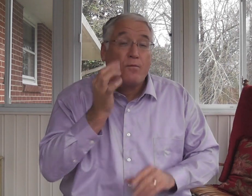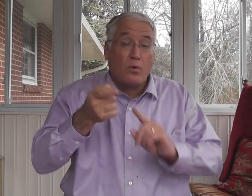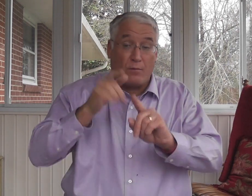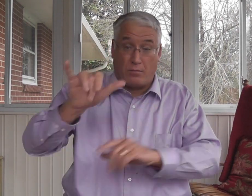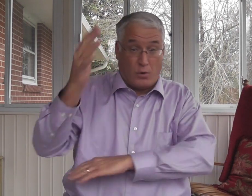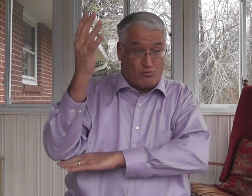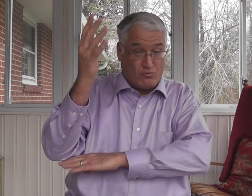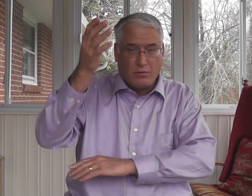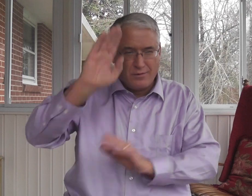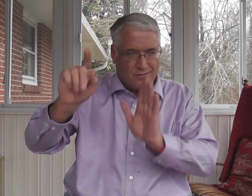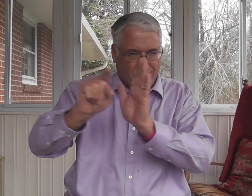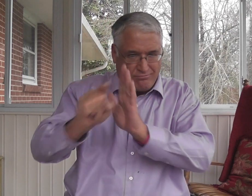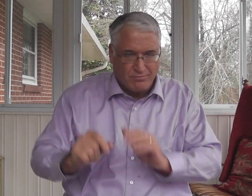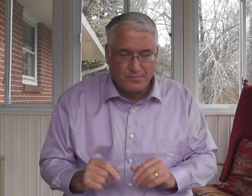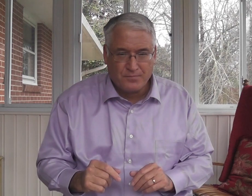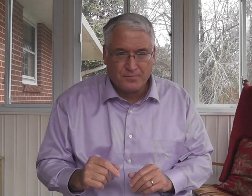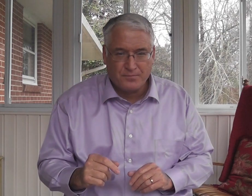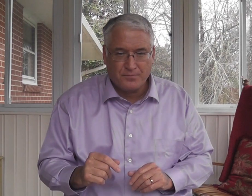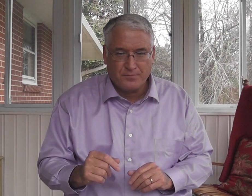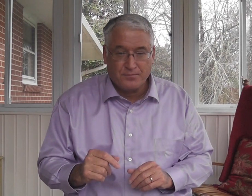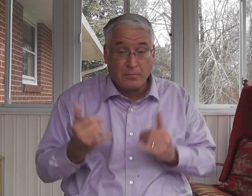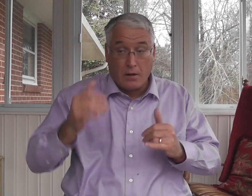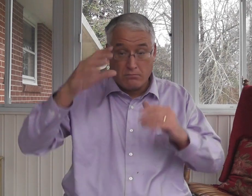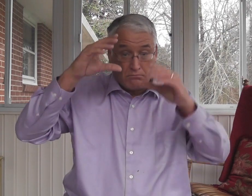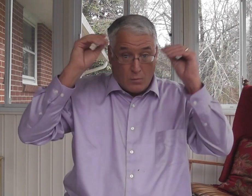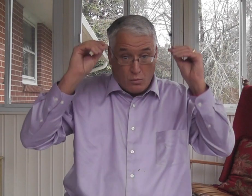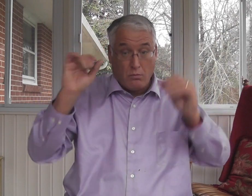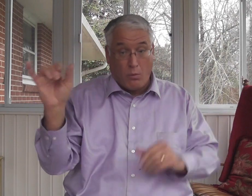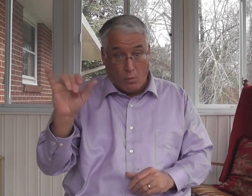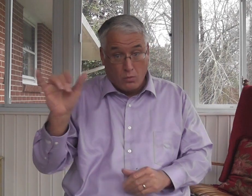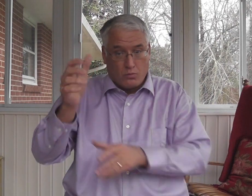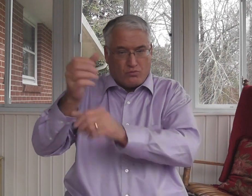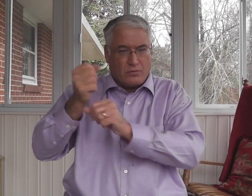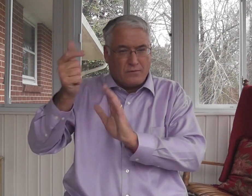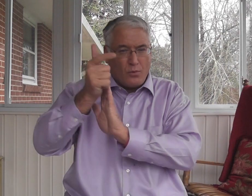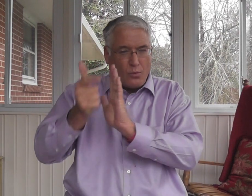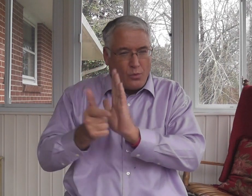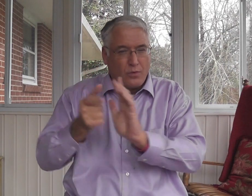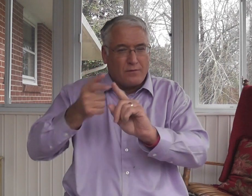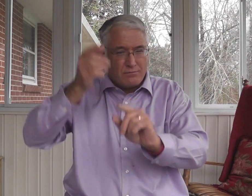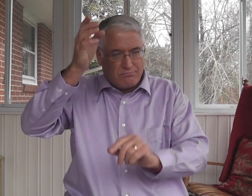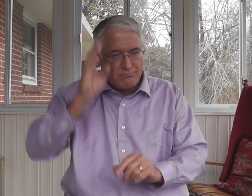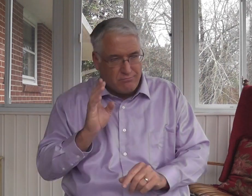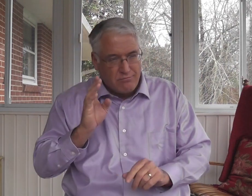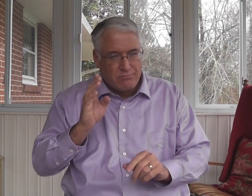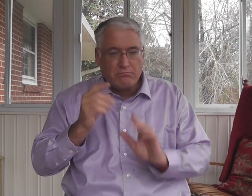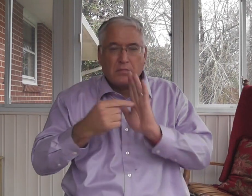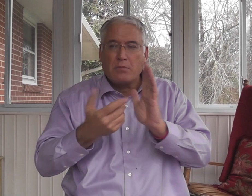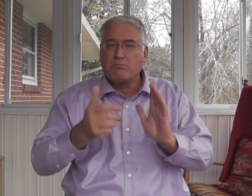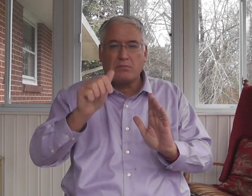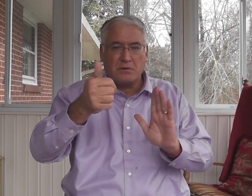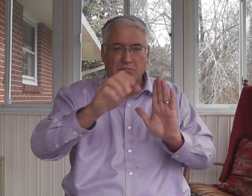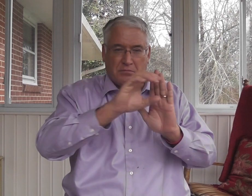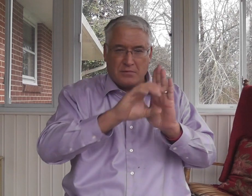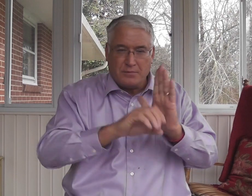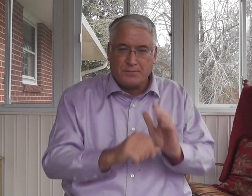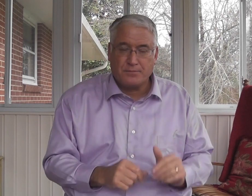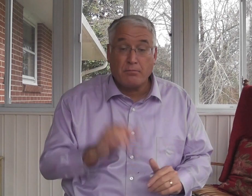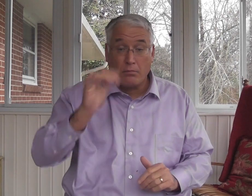him not to eat from the tree of good and evil, God forbid it. And Moses received the law from God. For example,